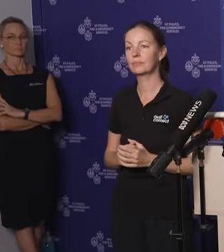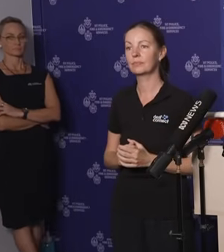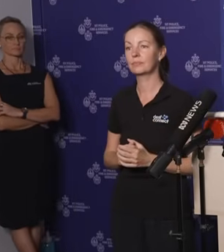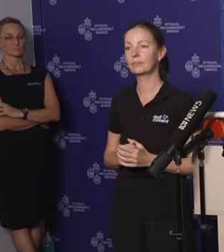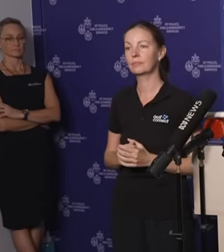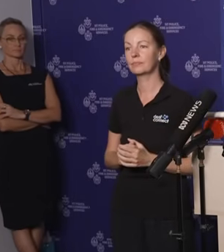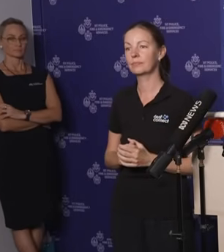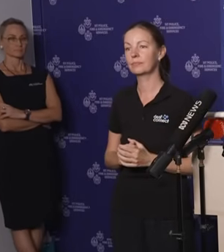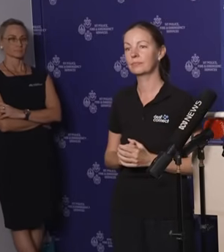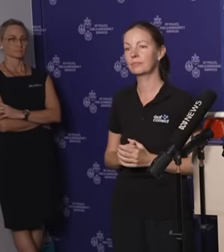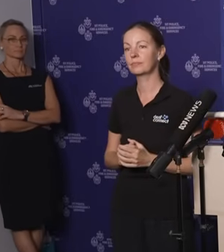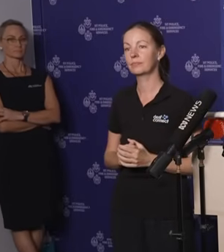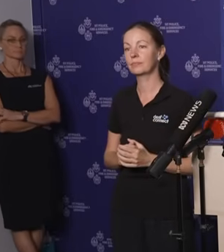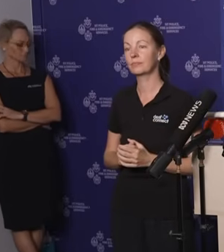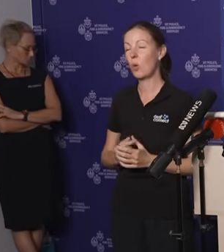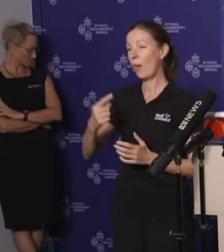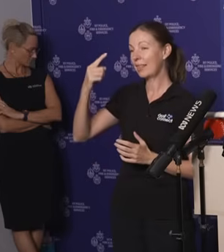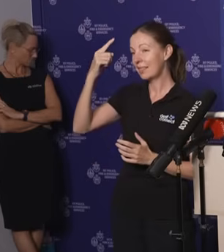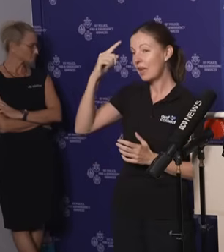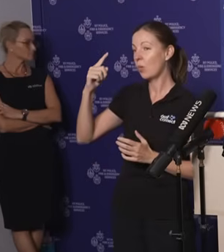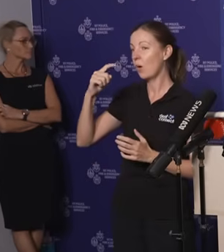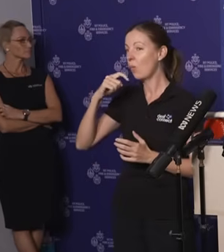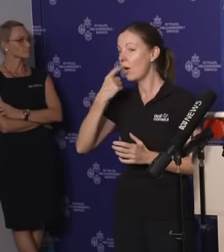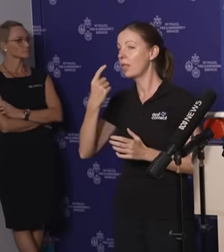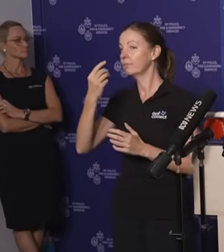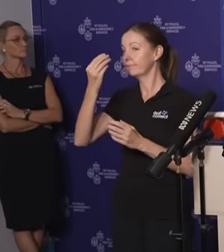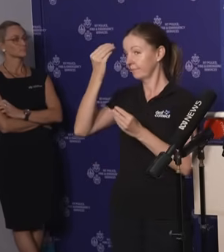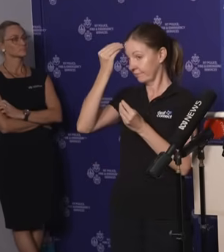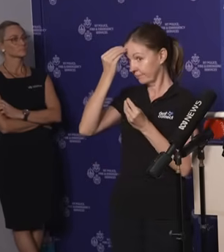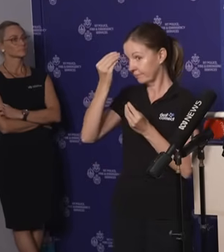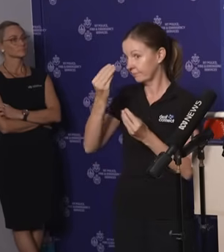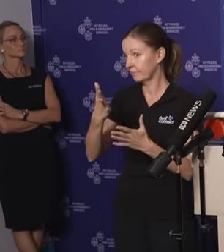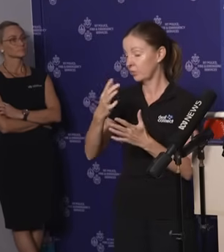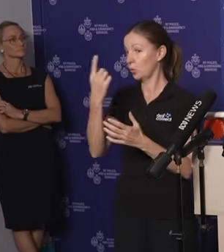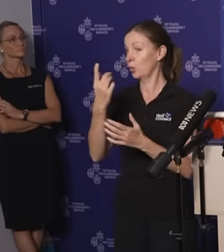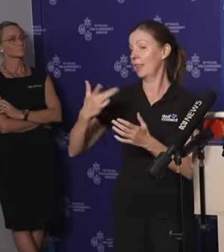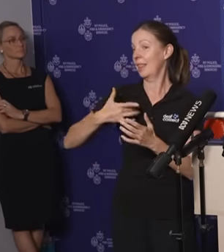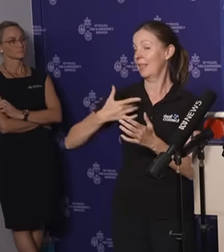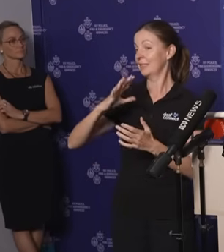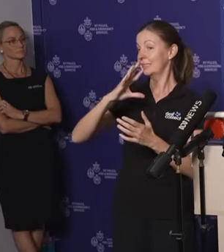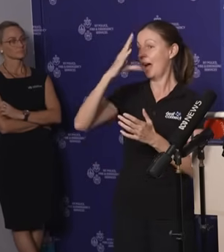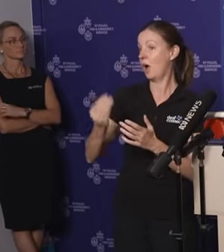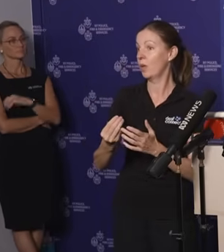We expect to tell Darwin residents to take shelter. We expect to advise them to take shelter tomorrow.